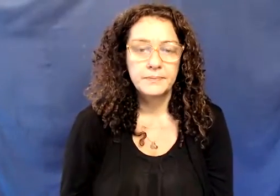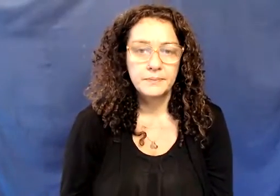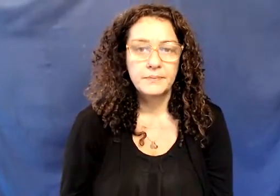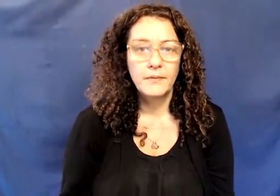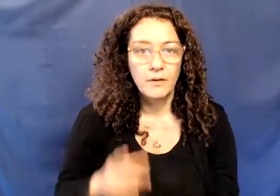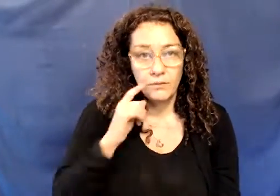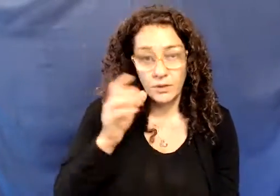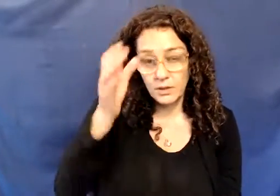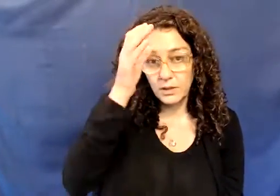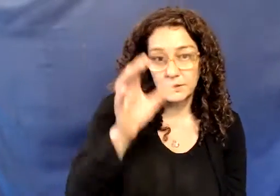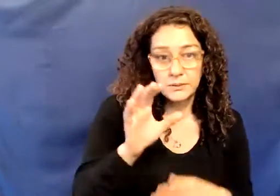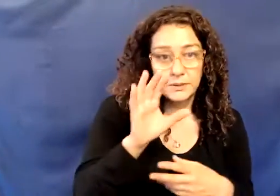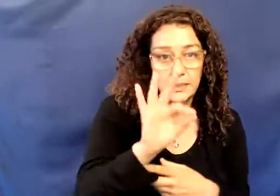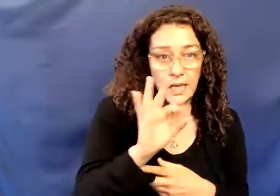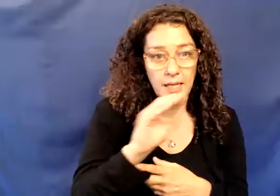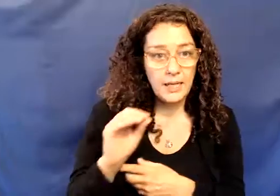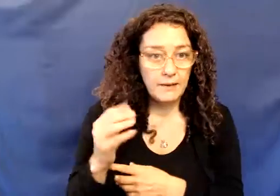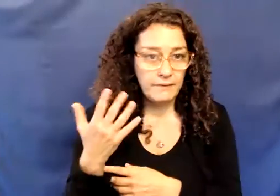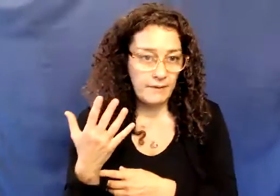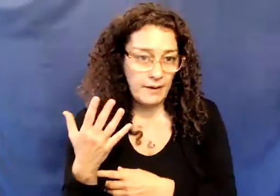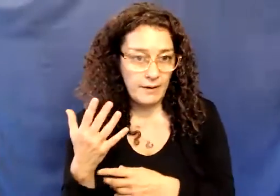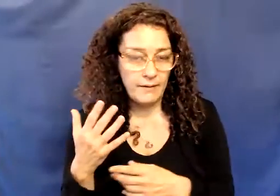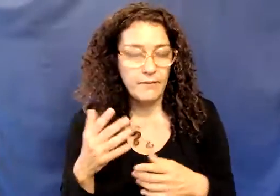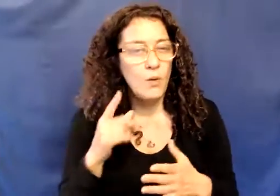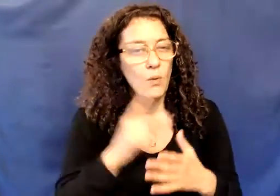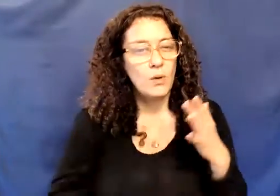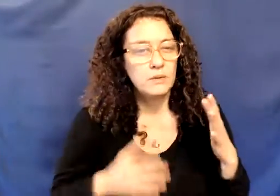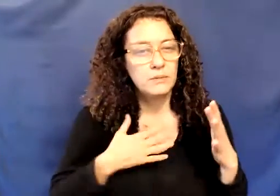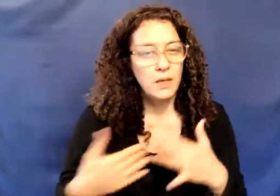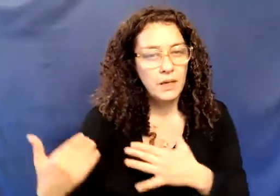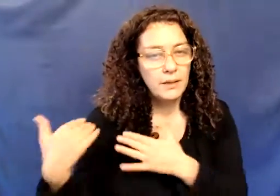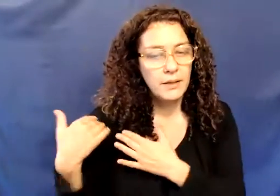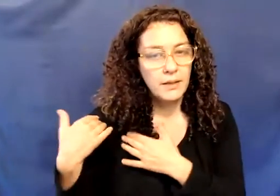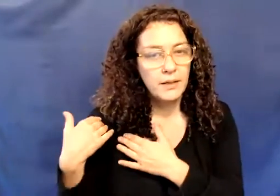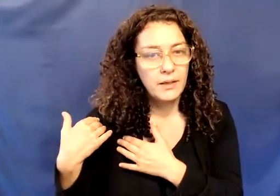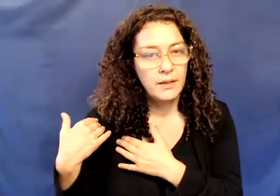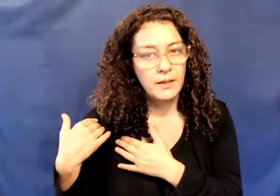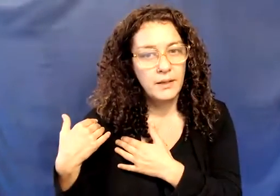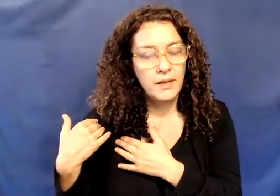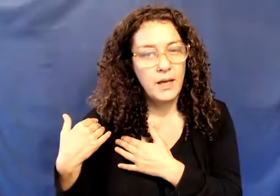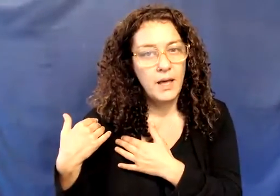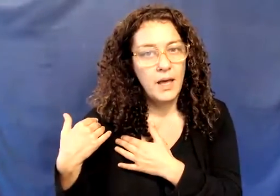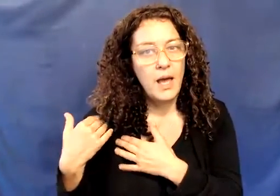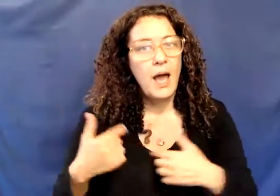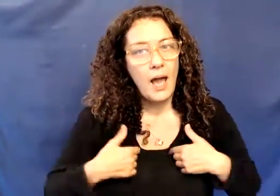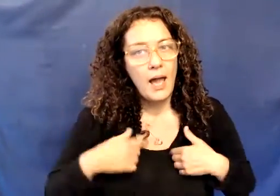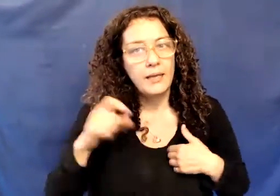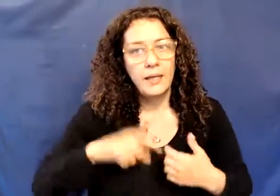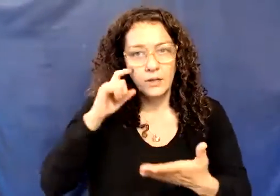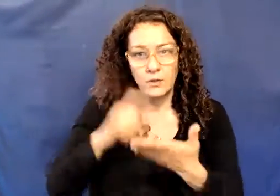and concepts 5 is I can ask people when they seem upset or worked up, or it's really hard to talk about